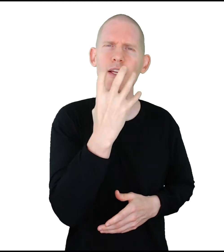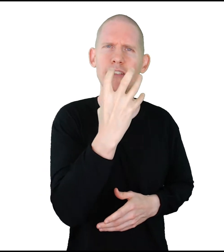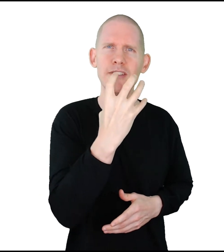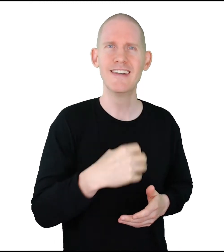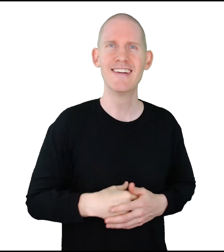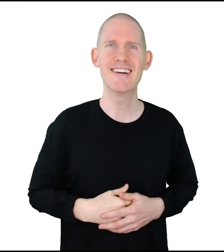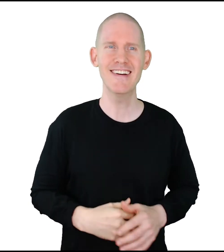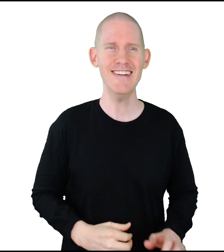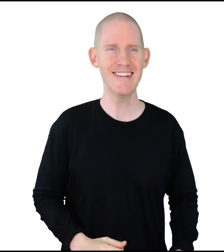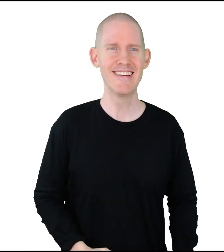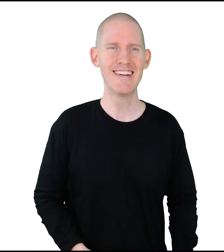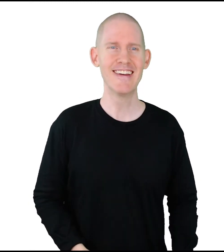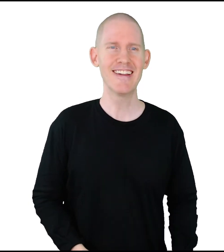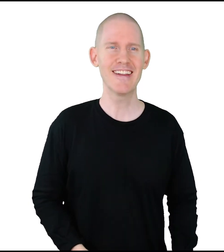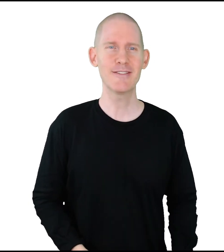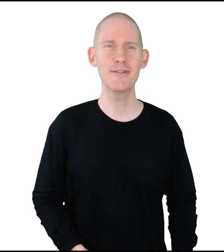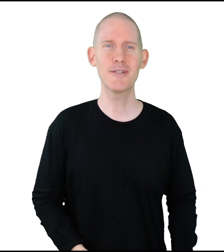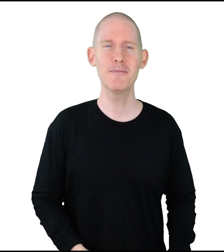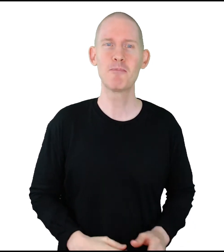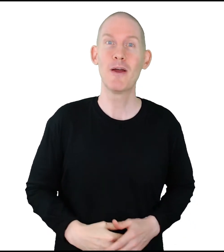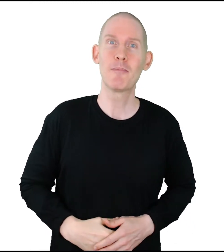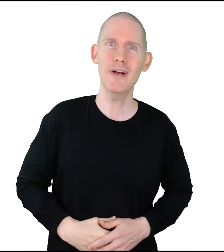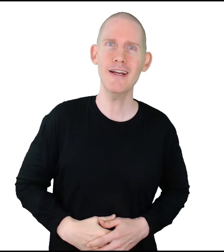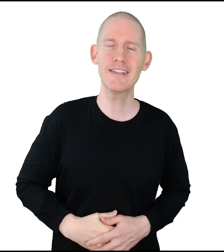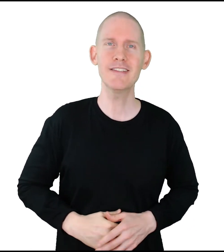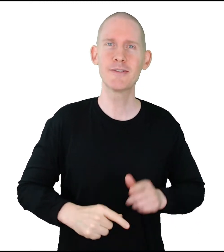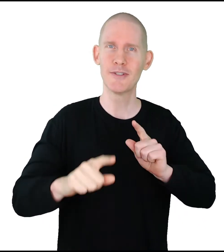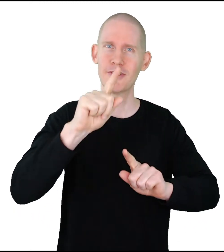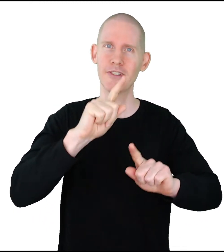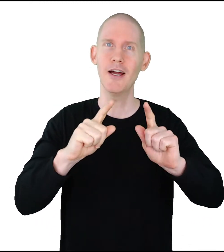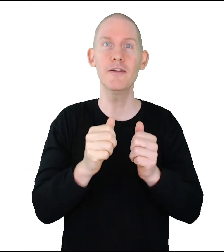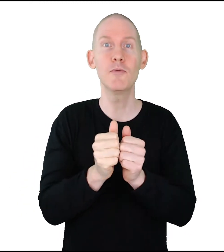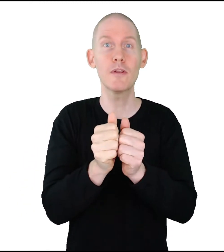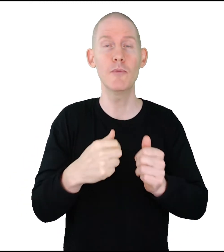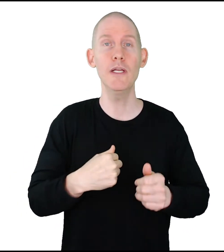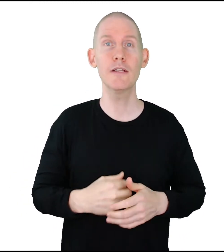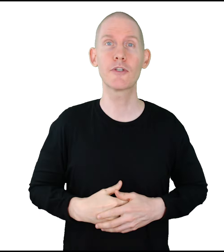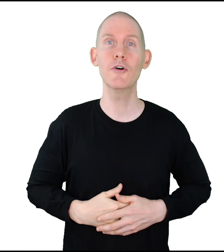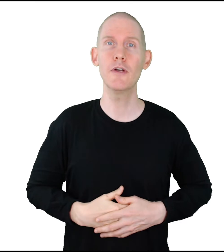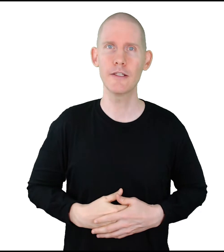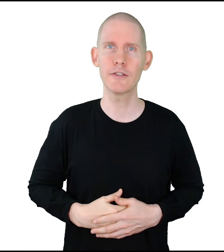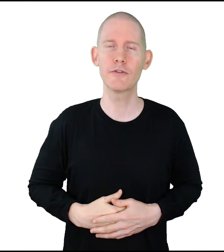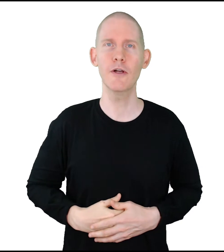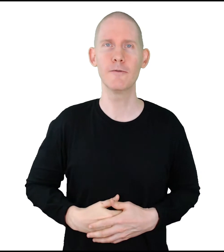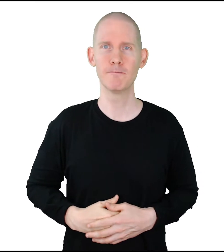face. Let's do some practice. Sign with me. Let's go nice and slow.